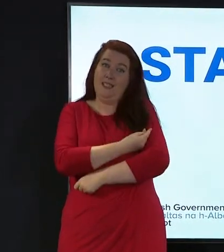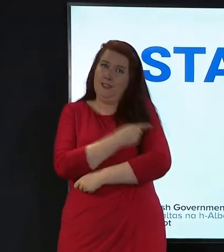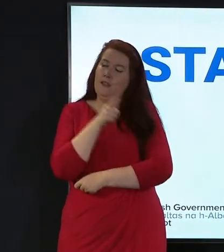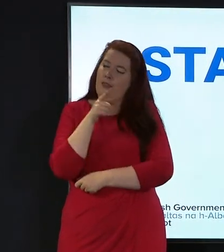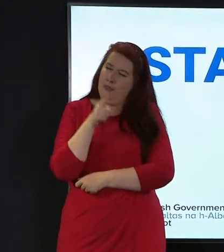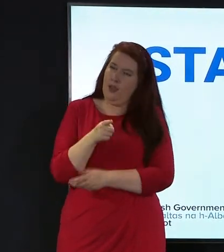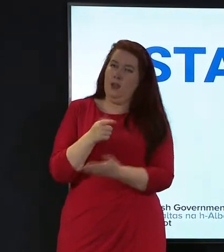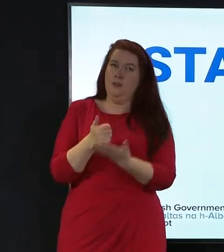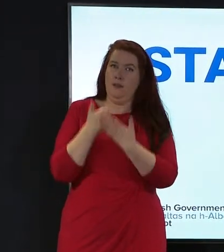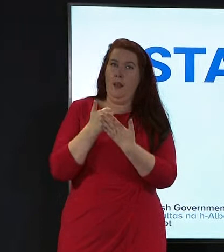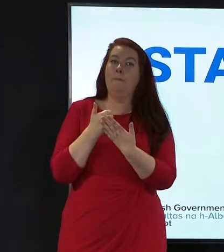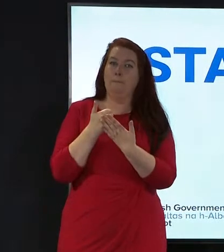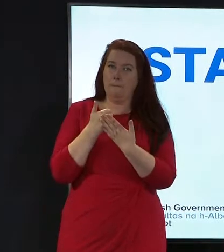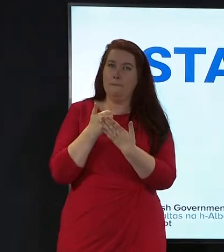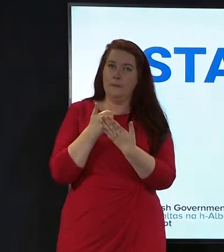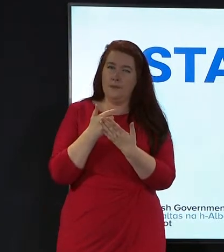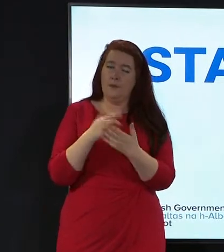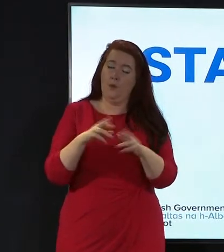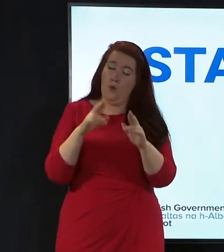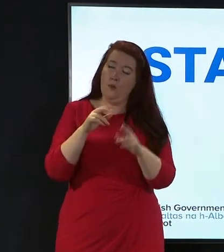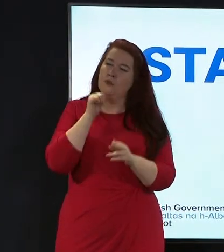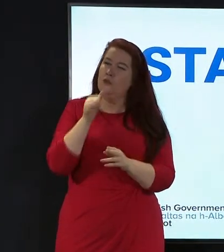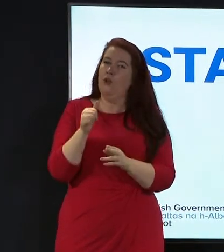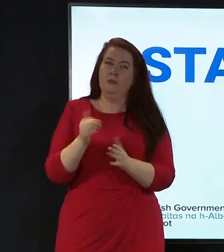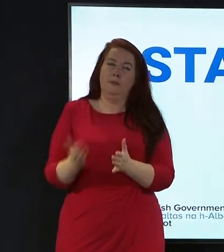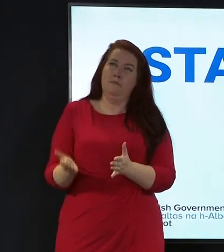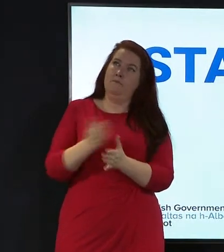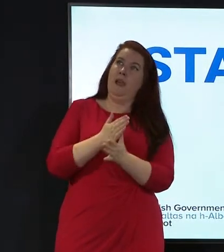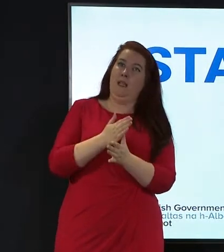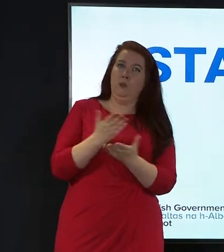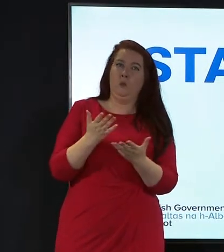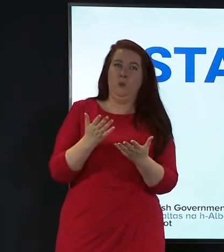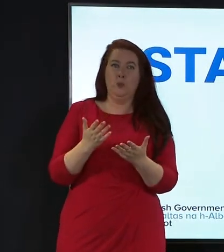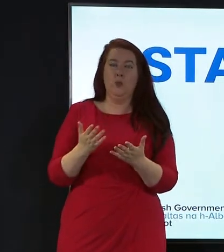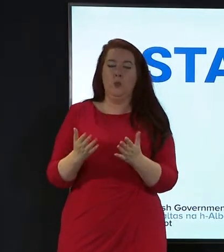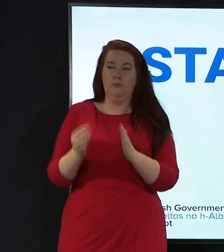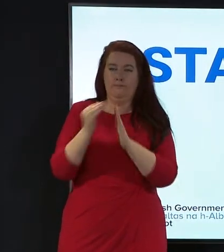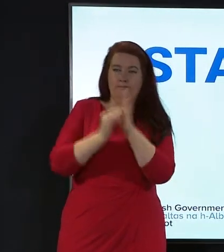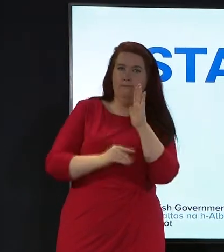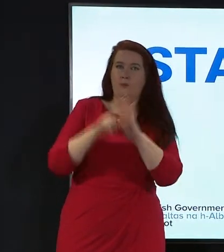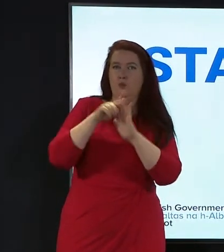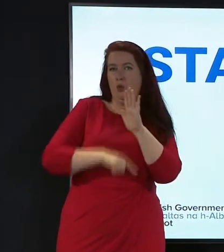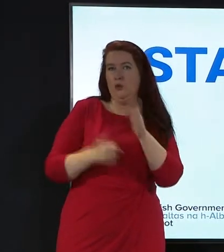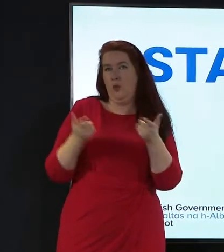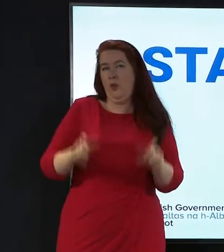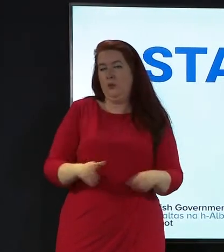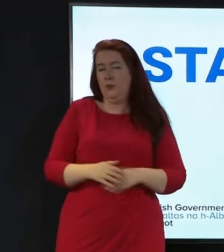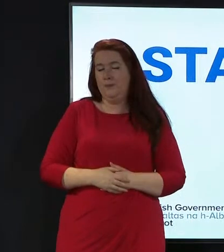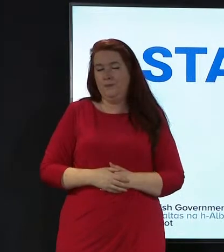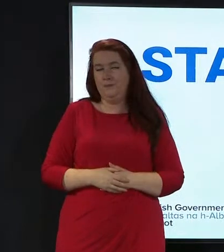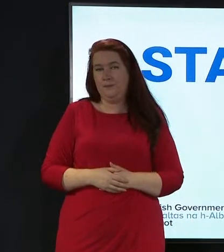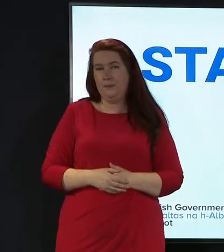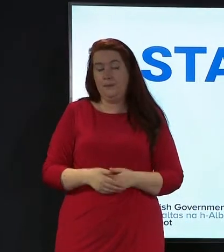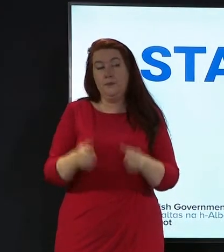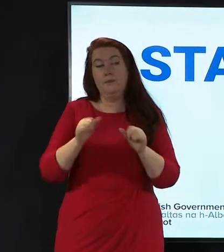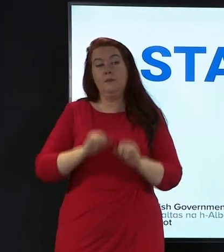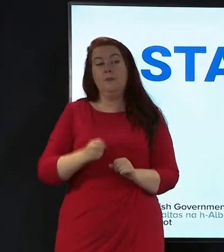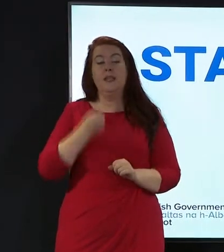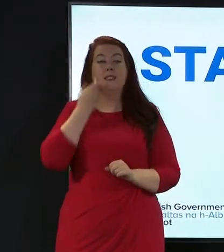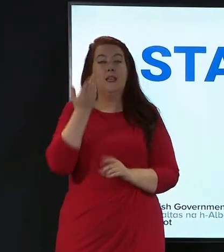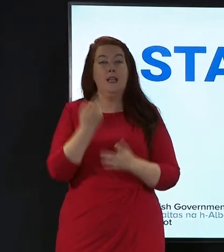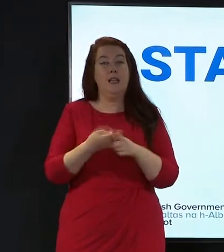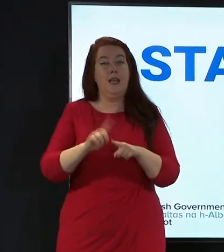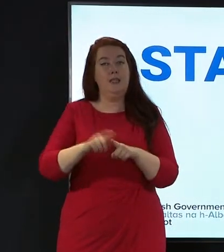that we won't ever go backwards to restrictions is higher than it has ever been at any stage so far. Tom Martin from the Daily